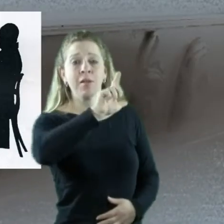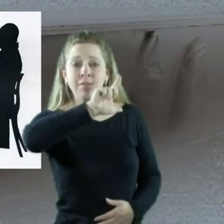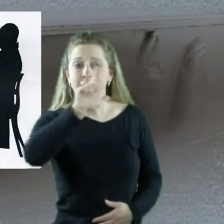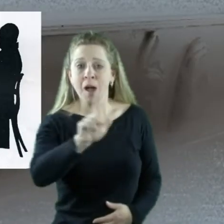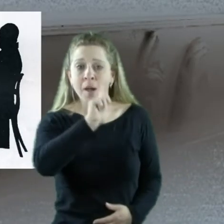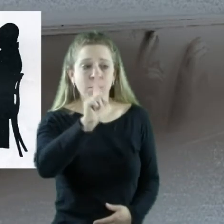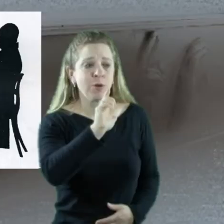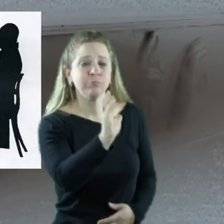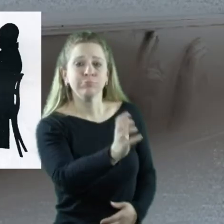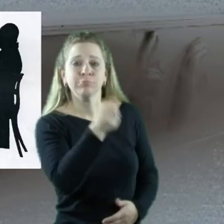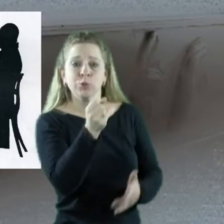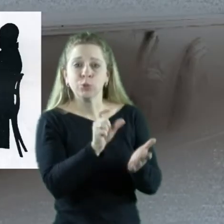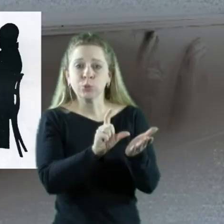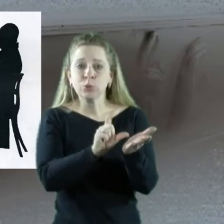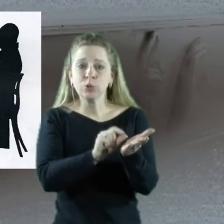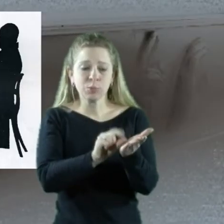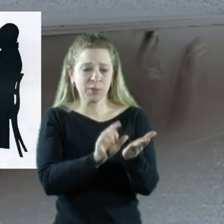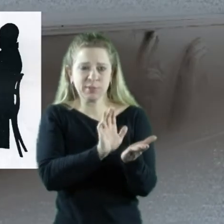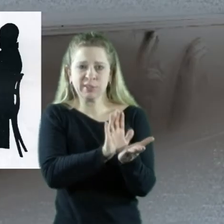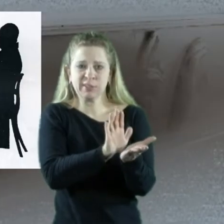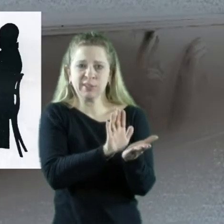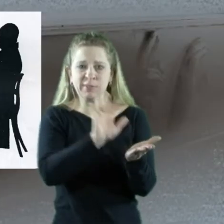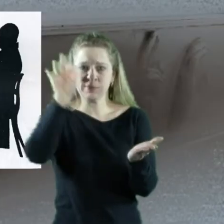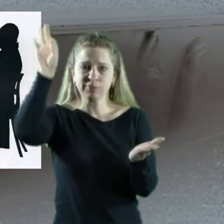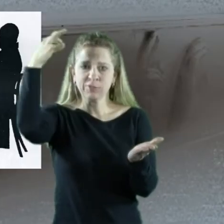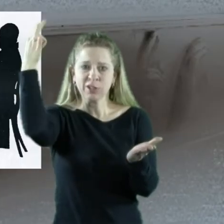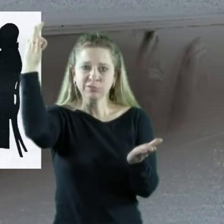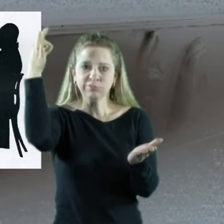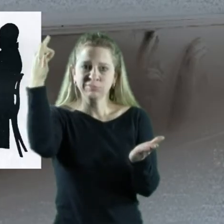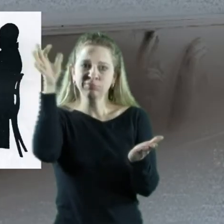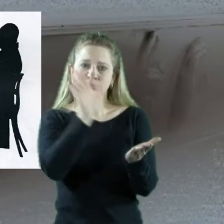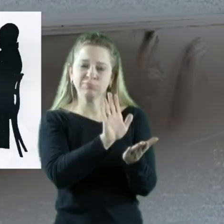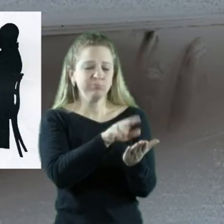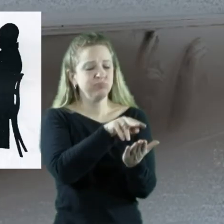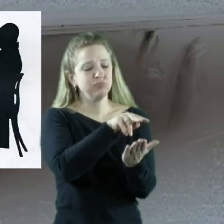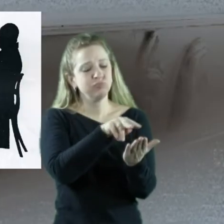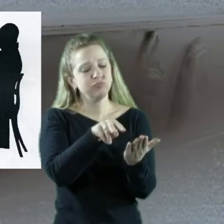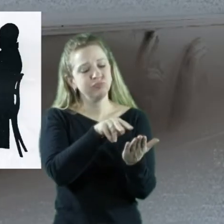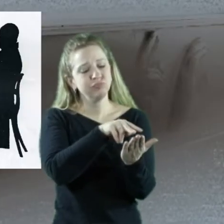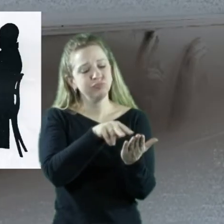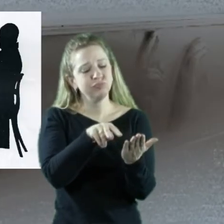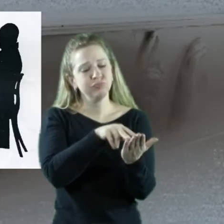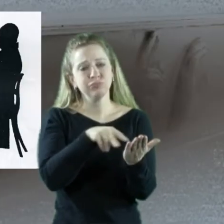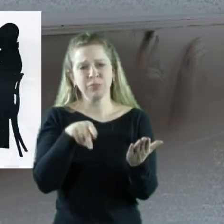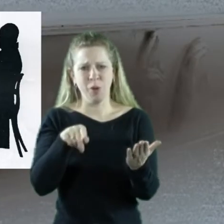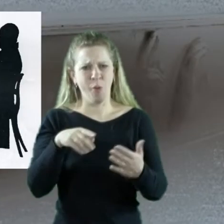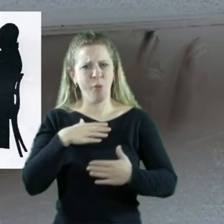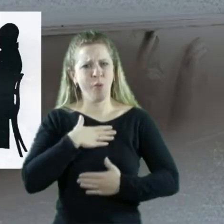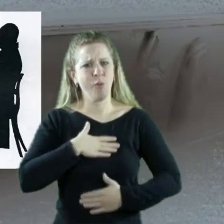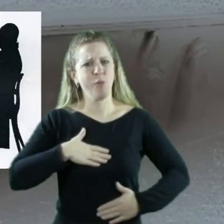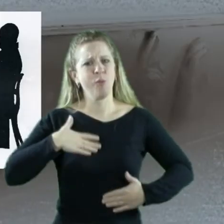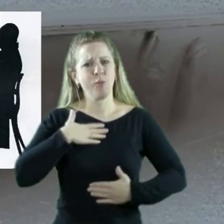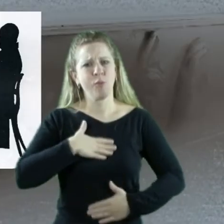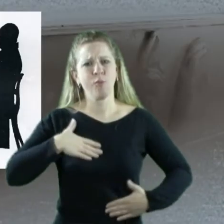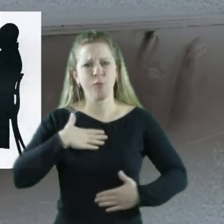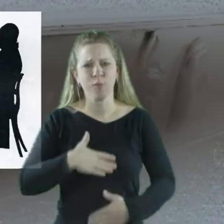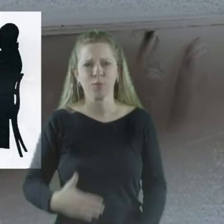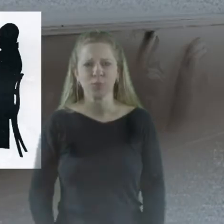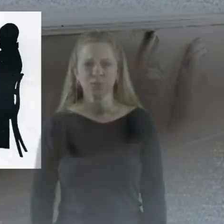He would go to the post office. He also would go to the library to read the French newspaper.